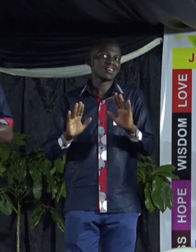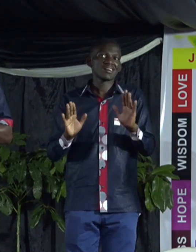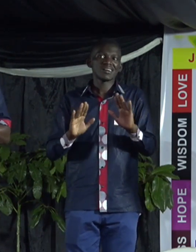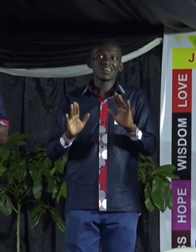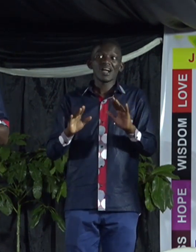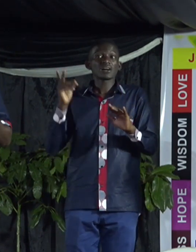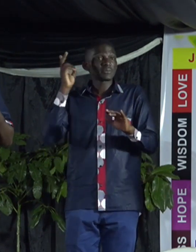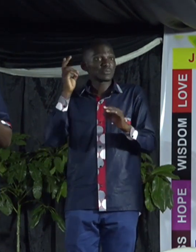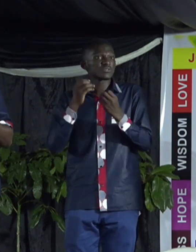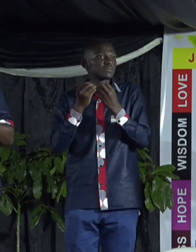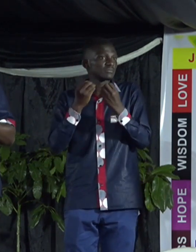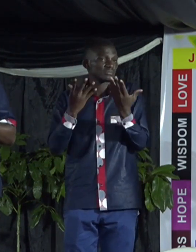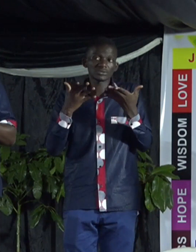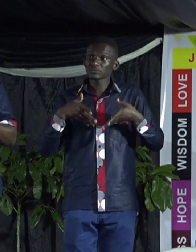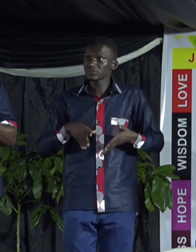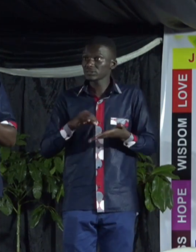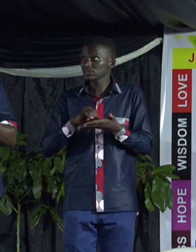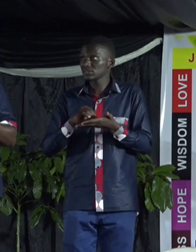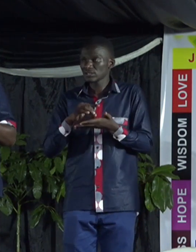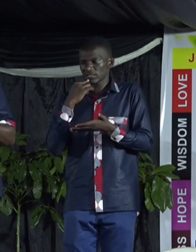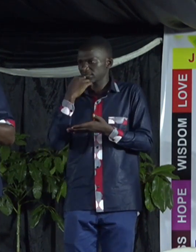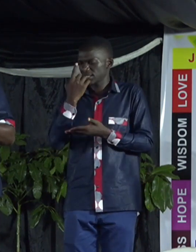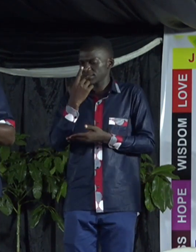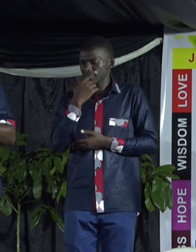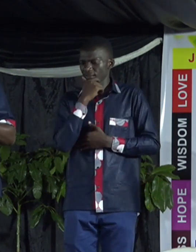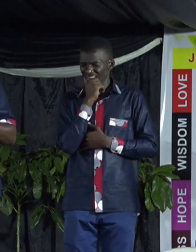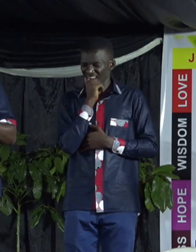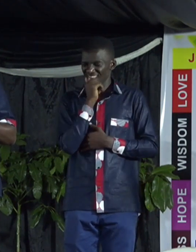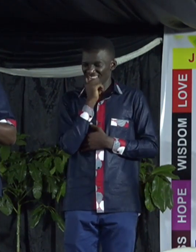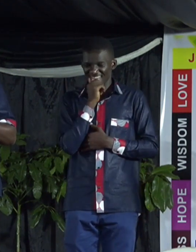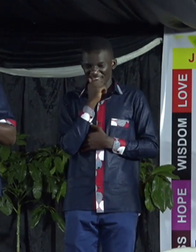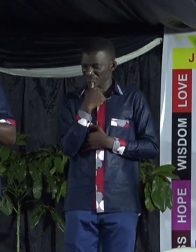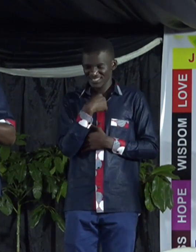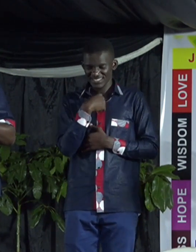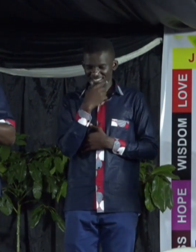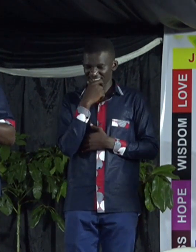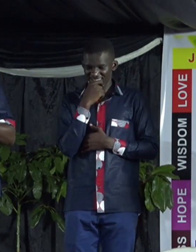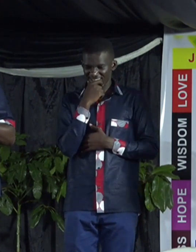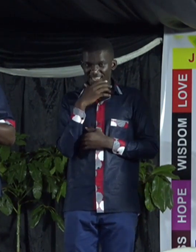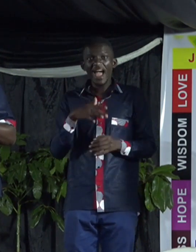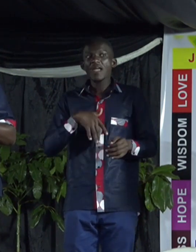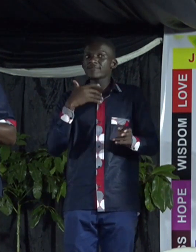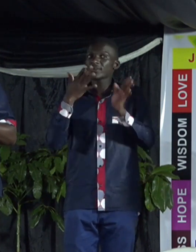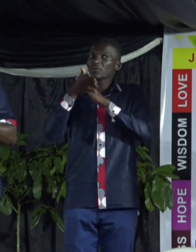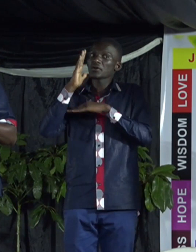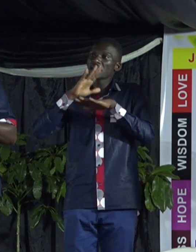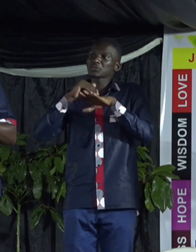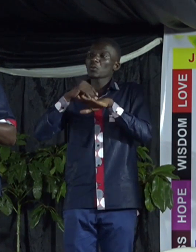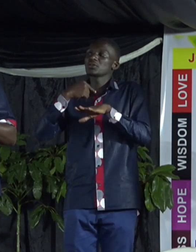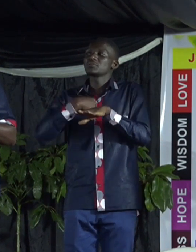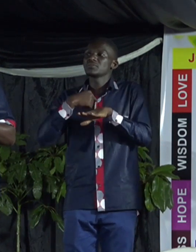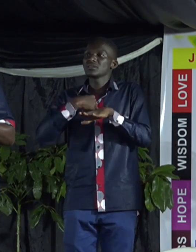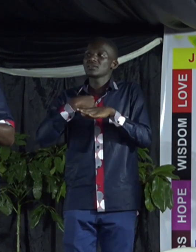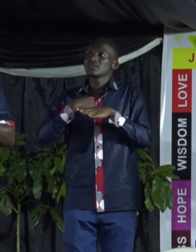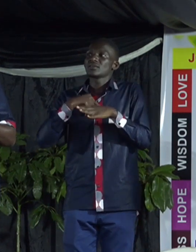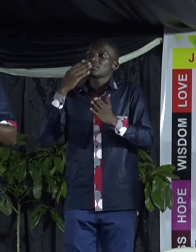mbawuliriza banji. I've listened to many. Ngowulira akugamba. And you hear them say, I feel God has called me. God